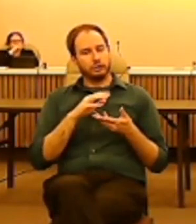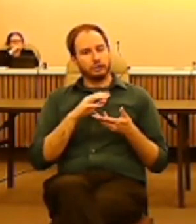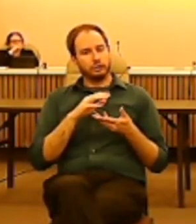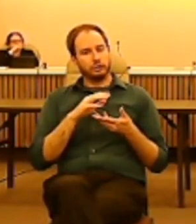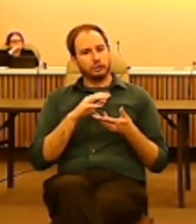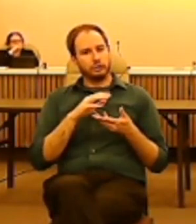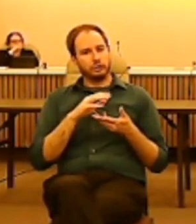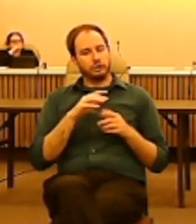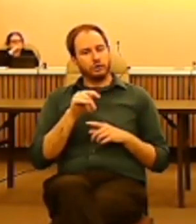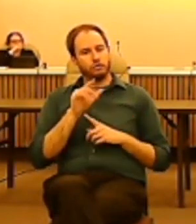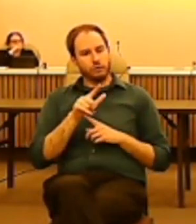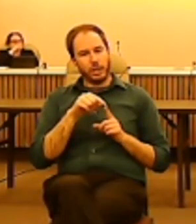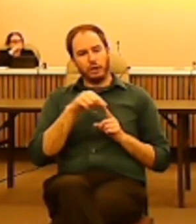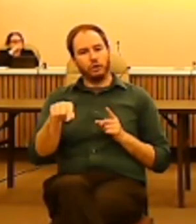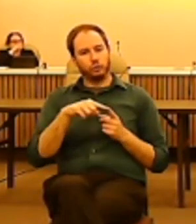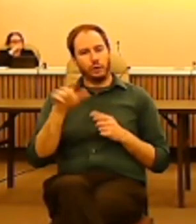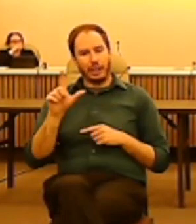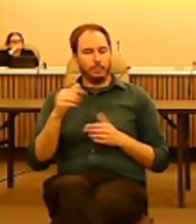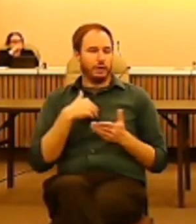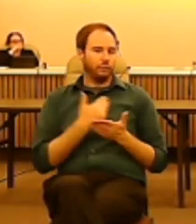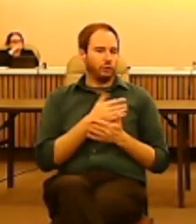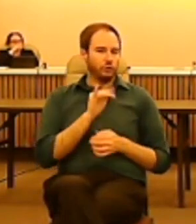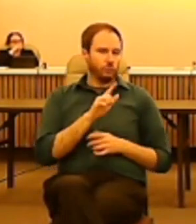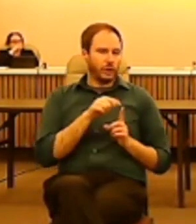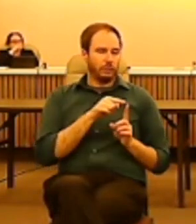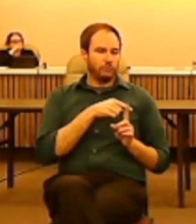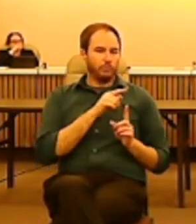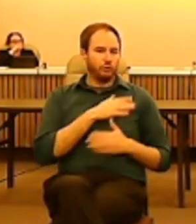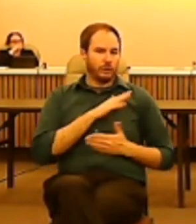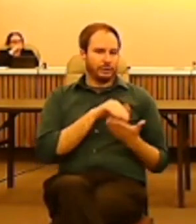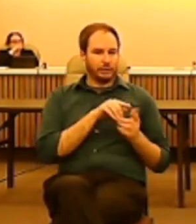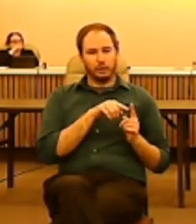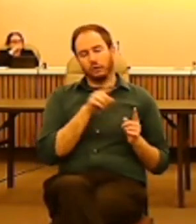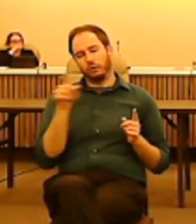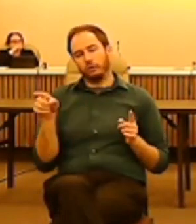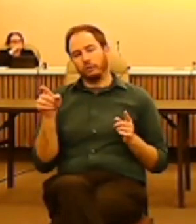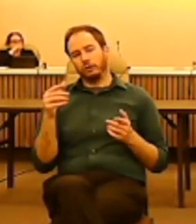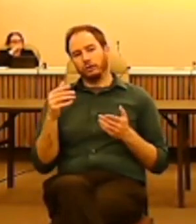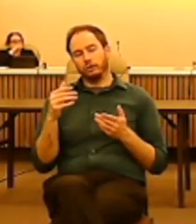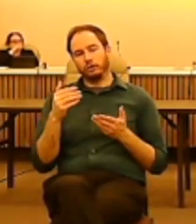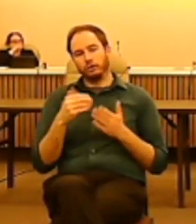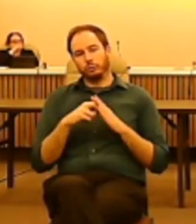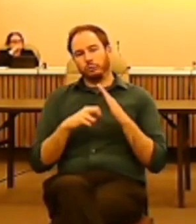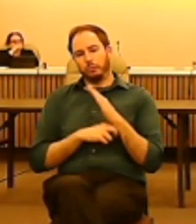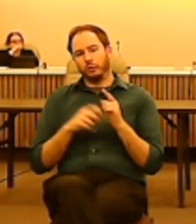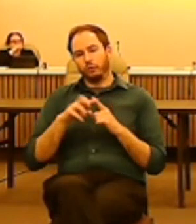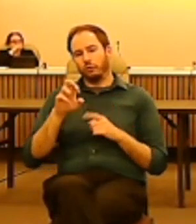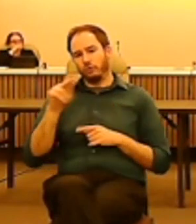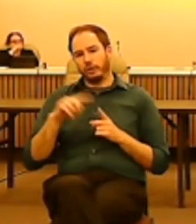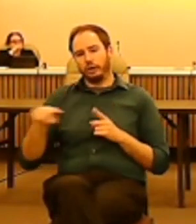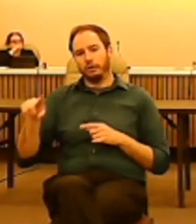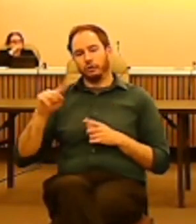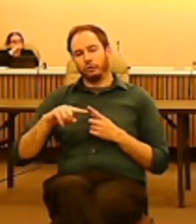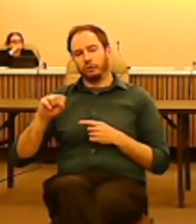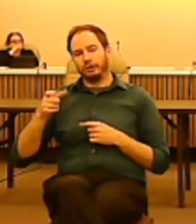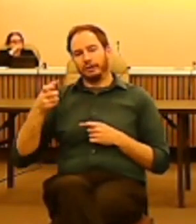related to the library, and that new trail that goes from the recreation center or the new bridge over the creek to Stevens